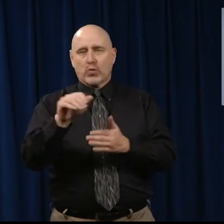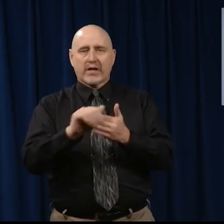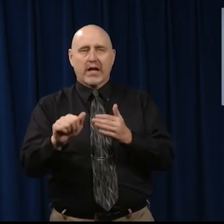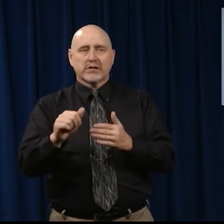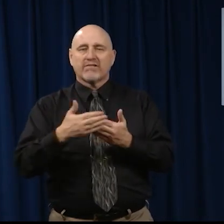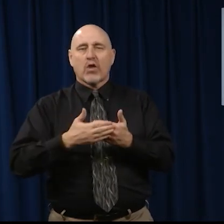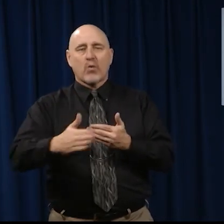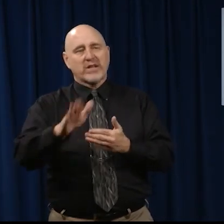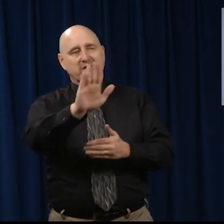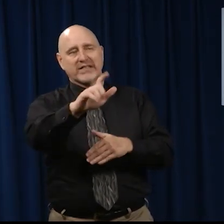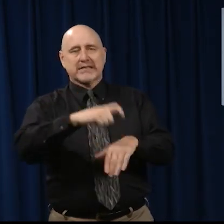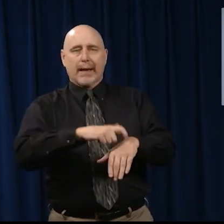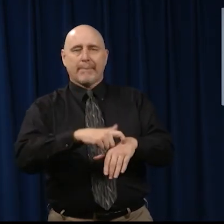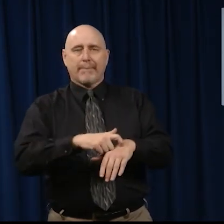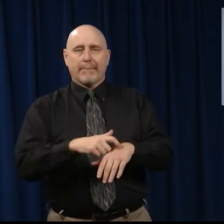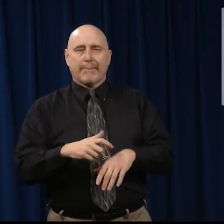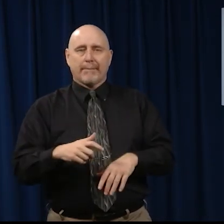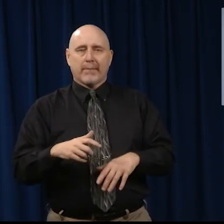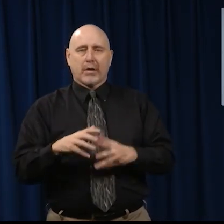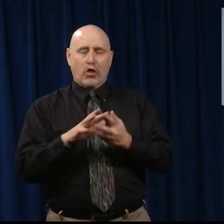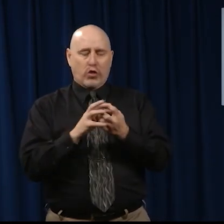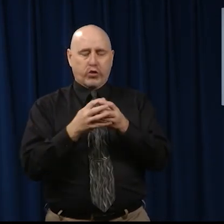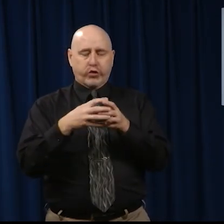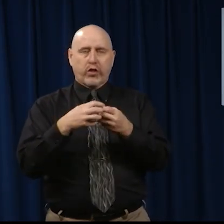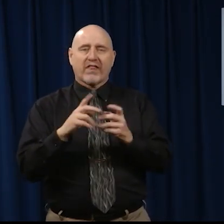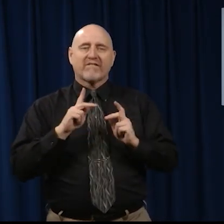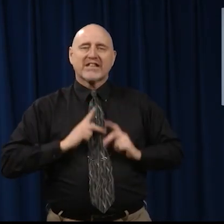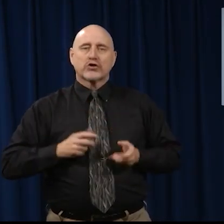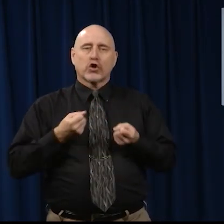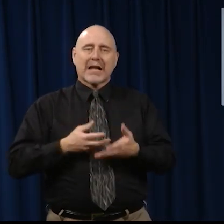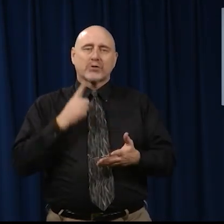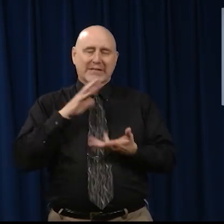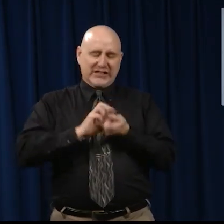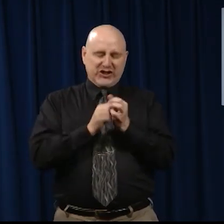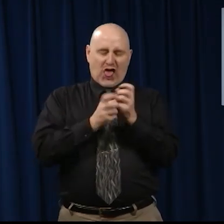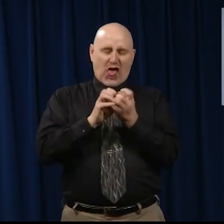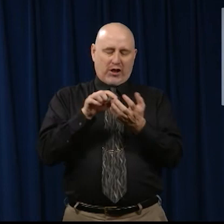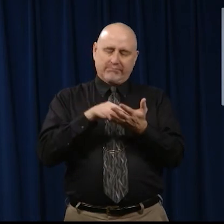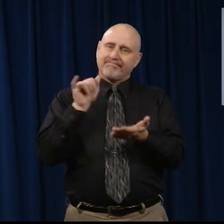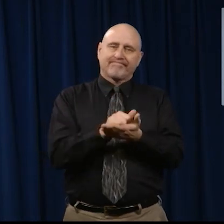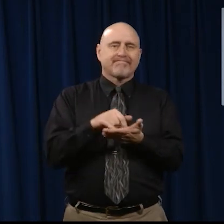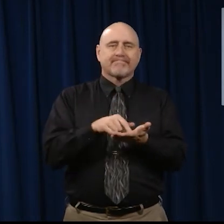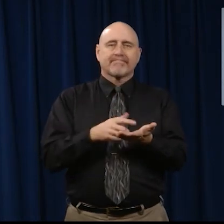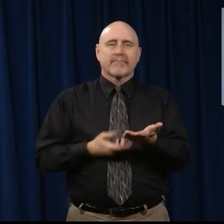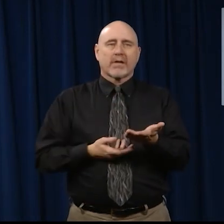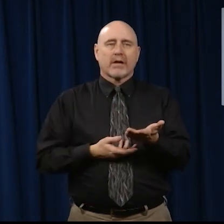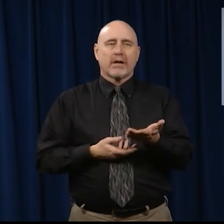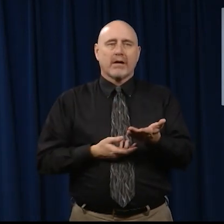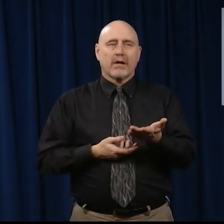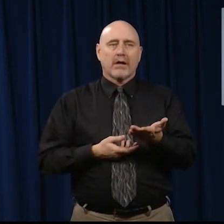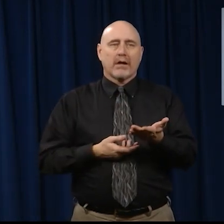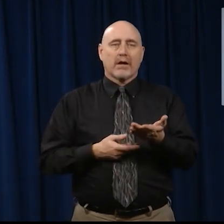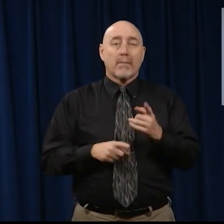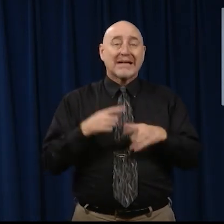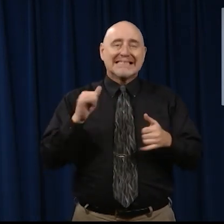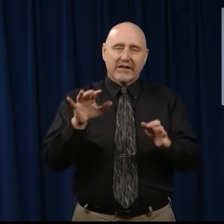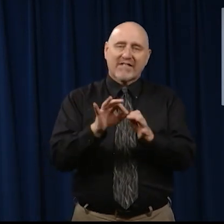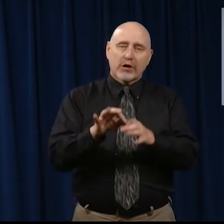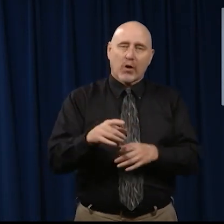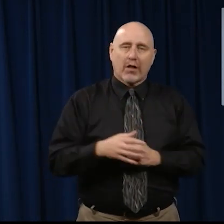this $20 will live the rest of its life with the physical consequences of what I did to it just in the last 2 minutes. But it's still